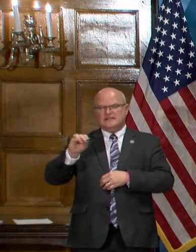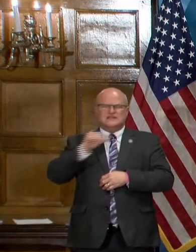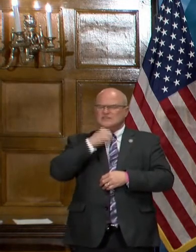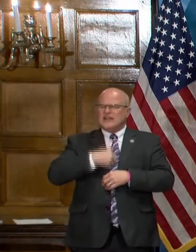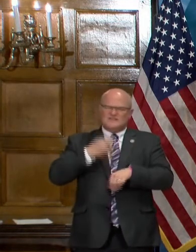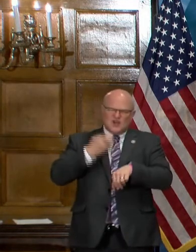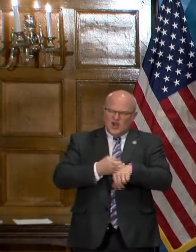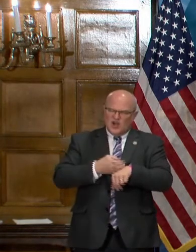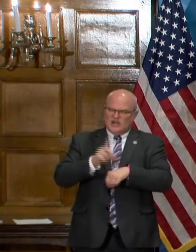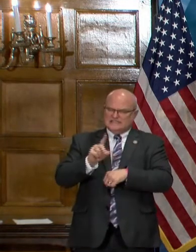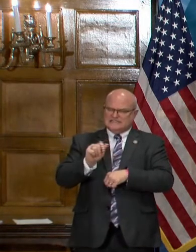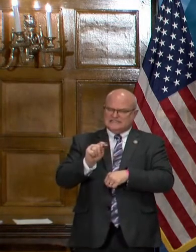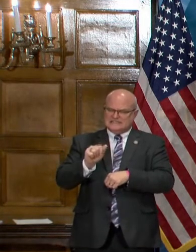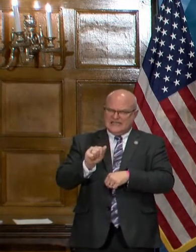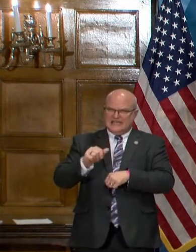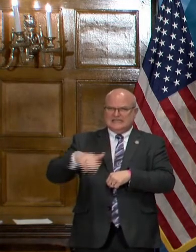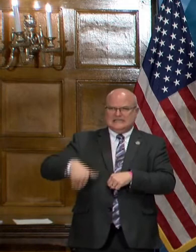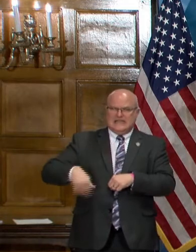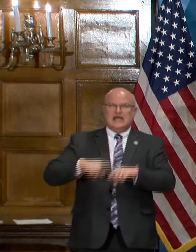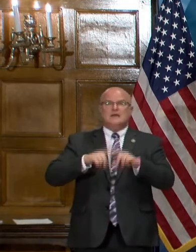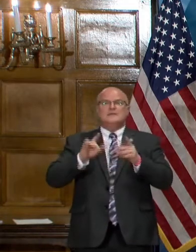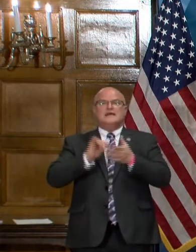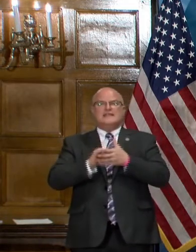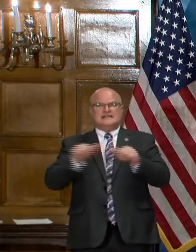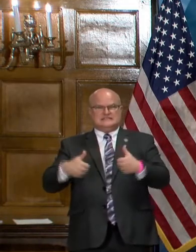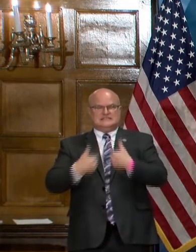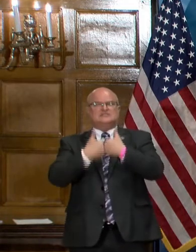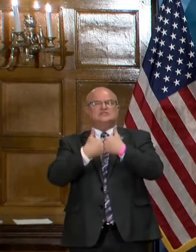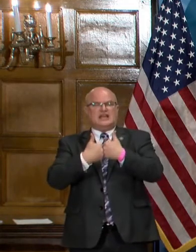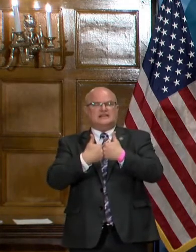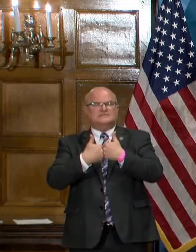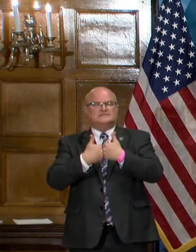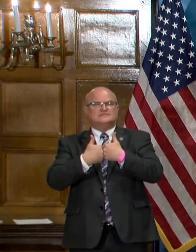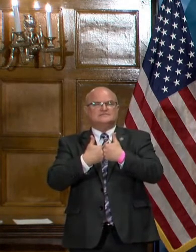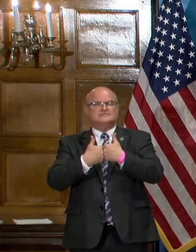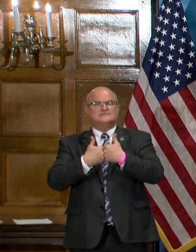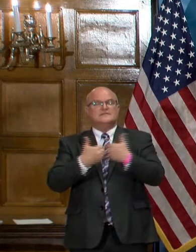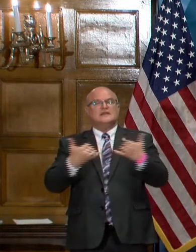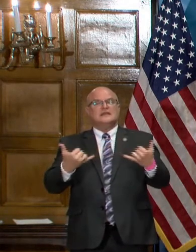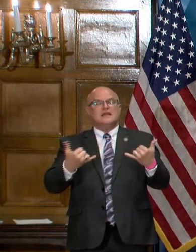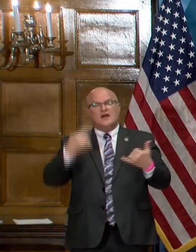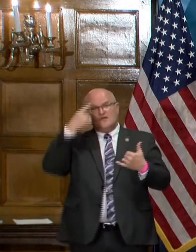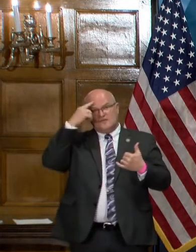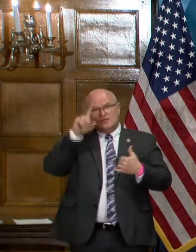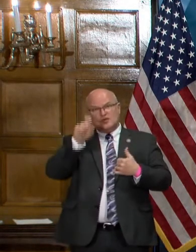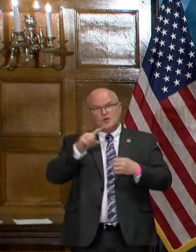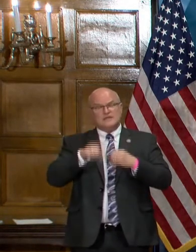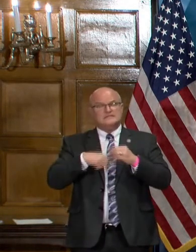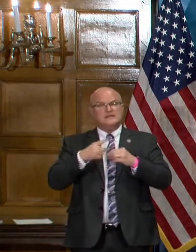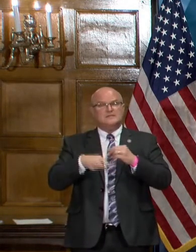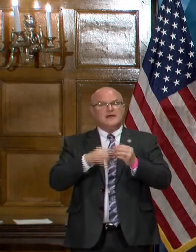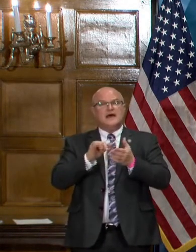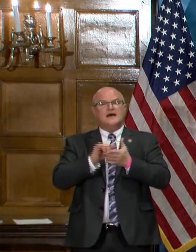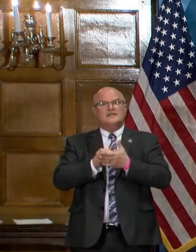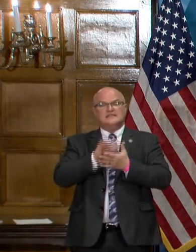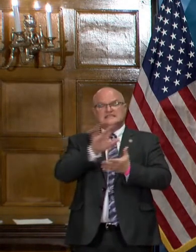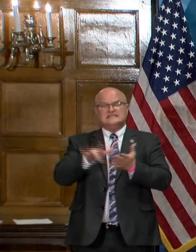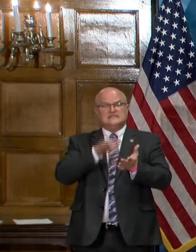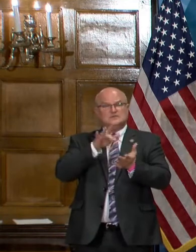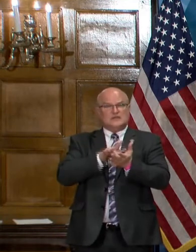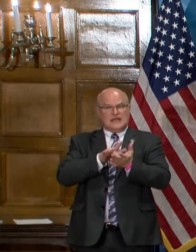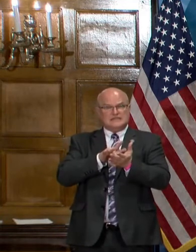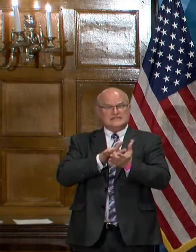hard data on uptake. And so that's where the challenge lies. Now, as for the question about the